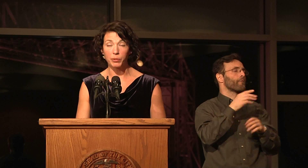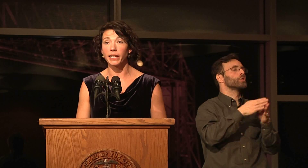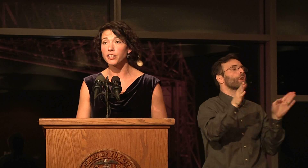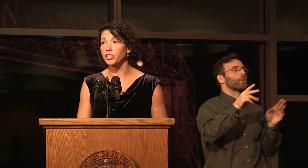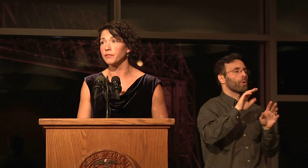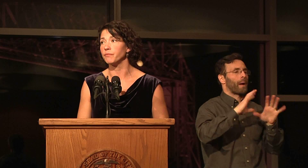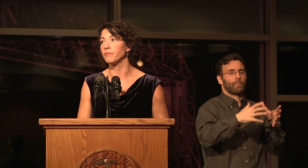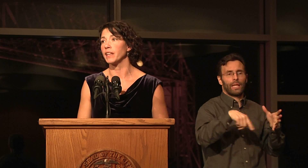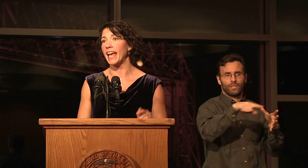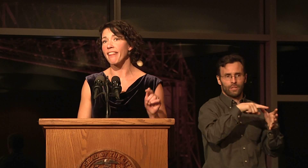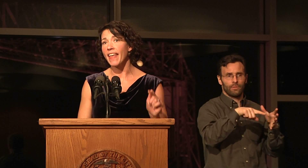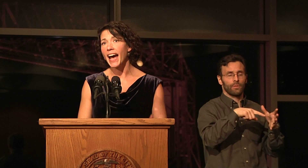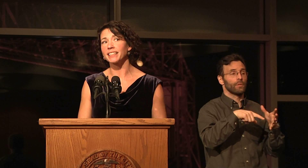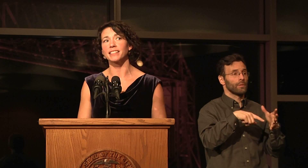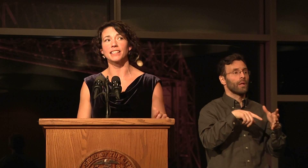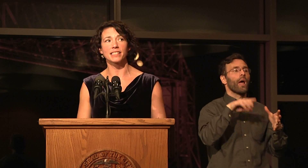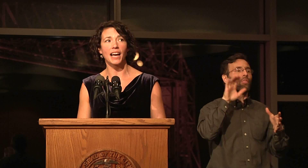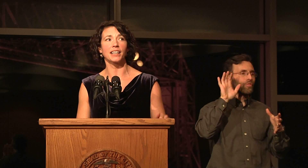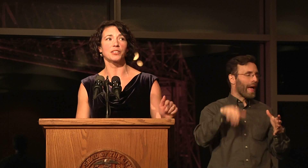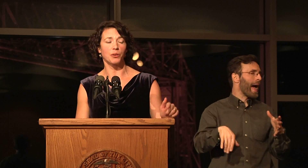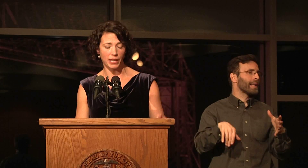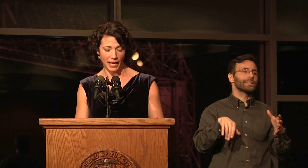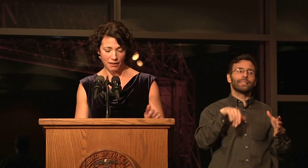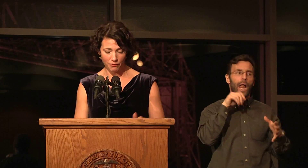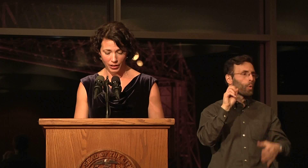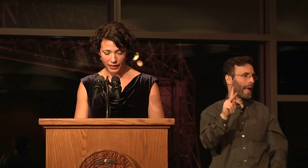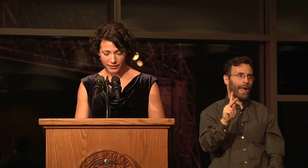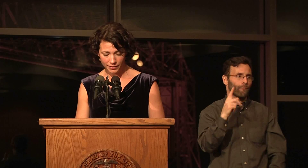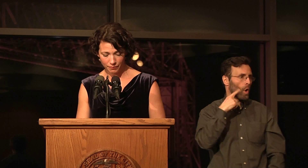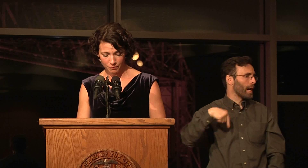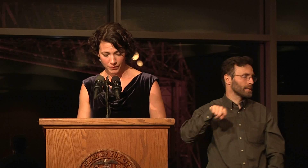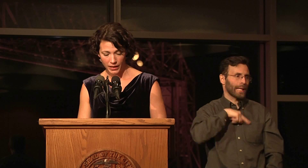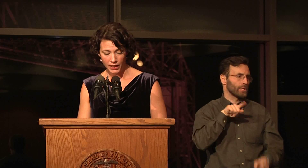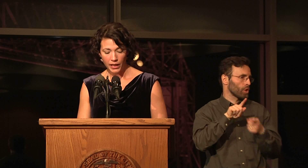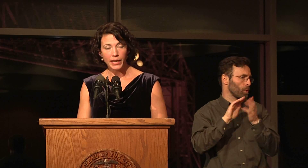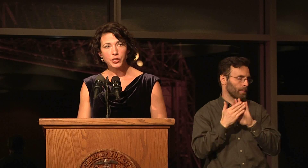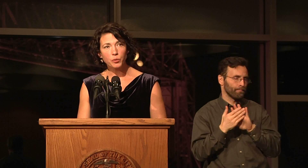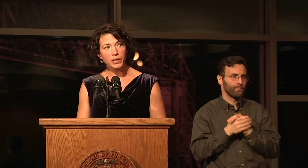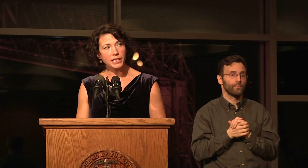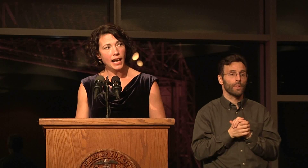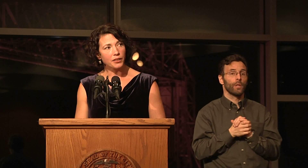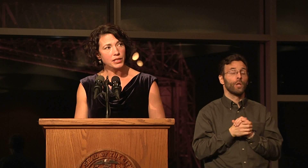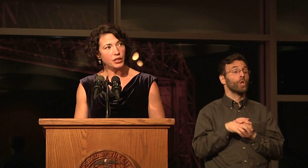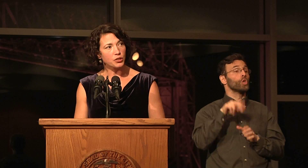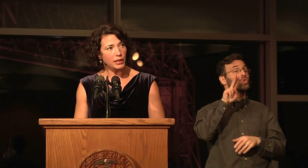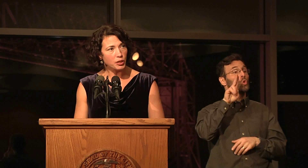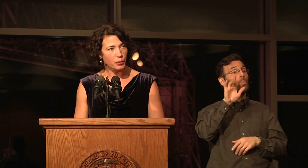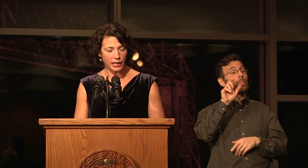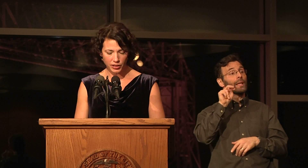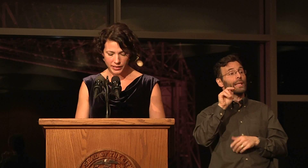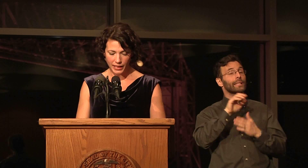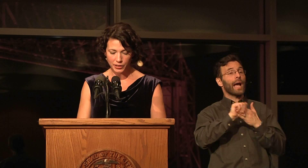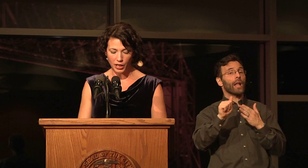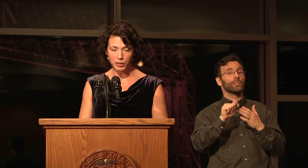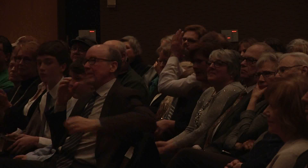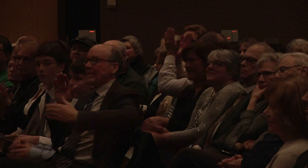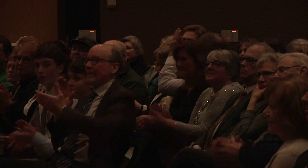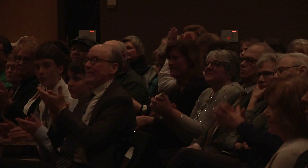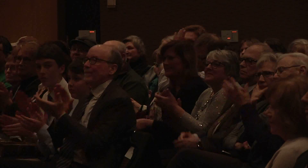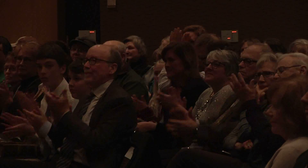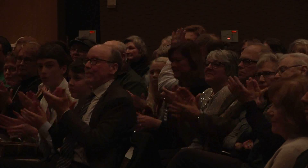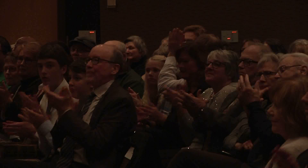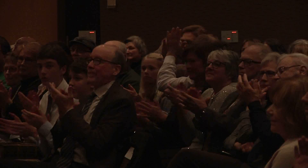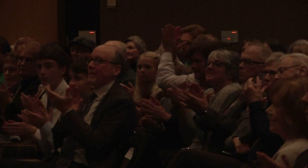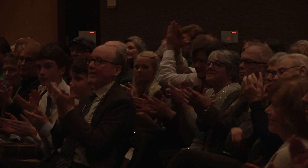general population, and that is not okay for us. That $2 billion of construction projects that I talked